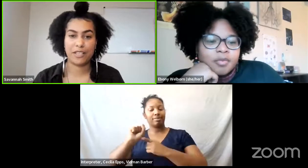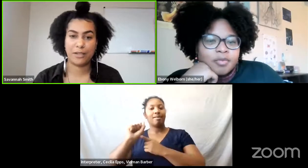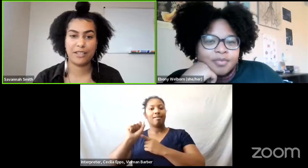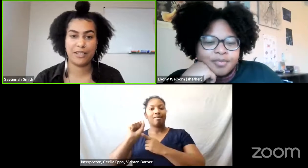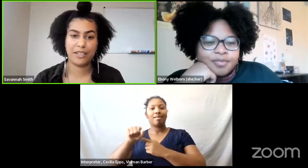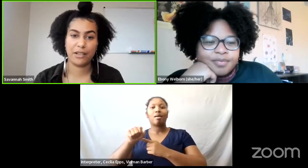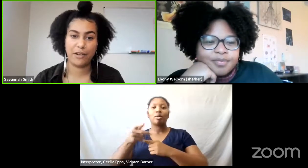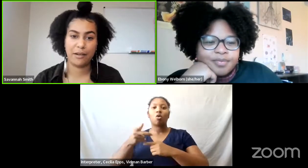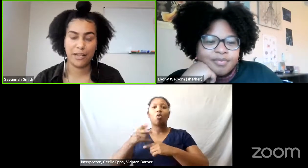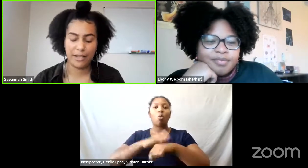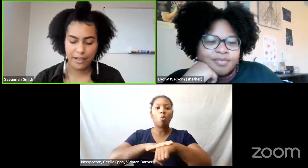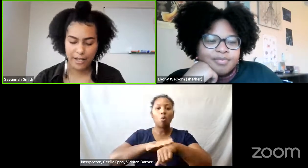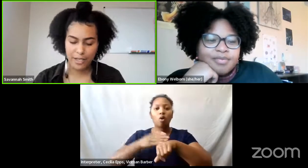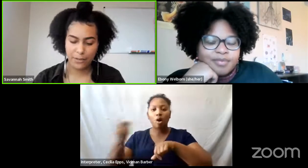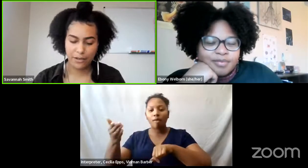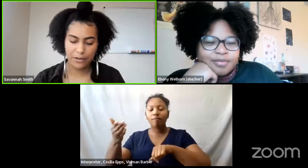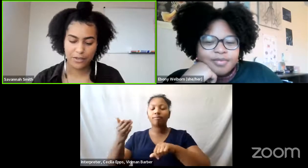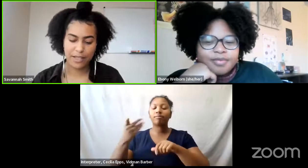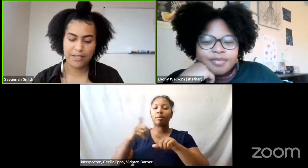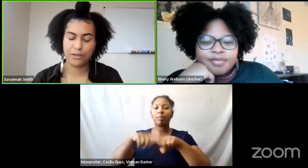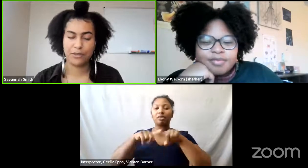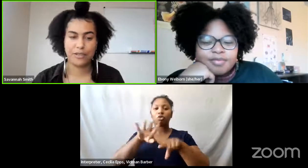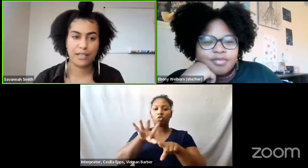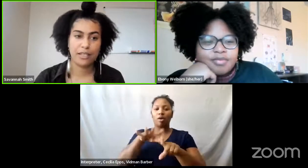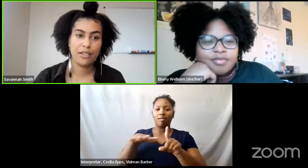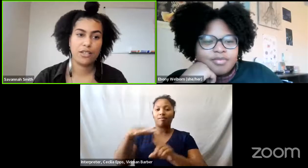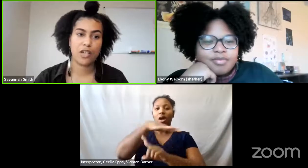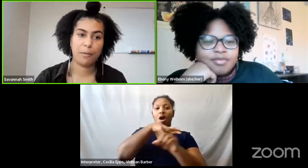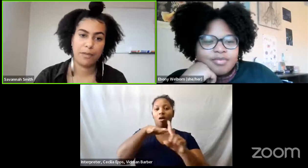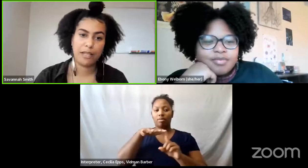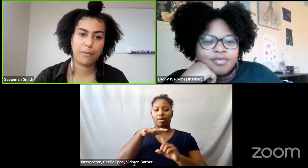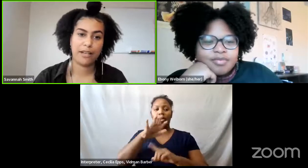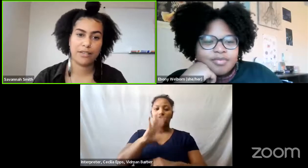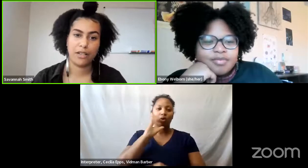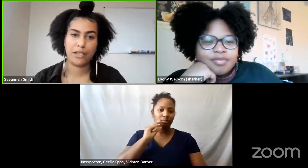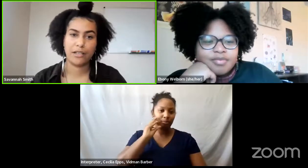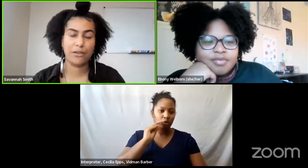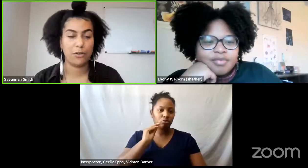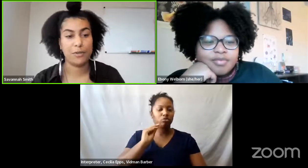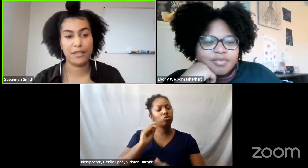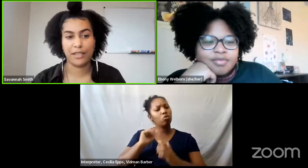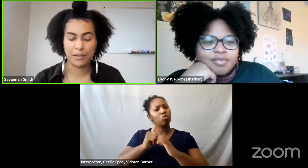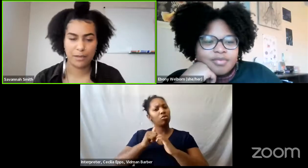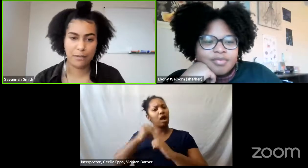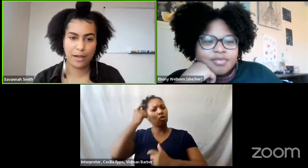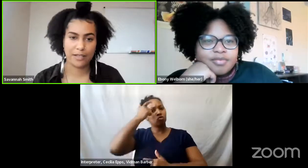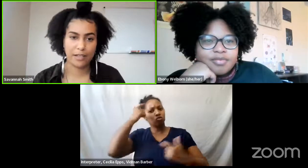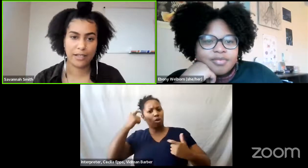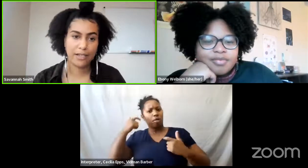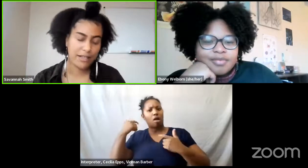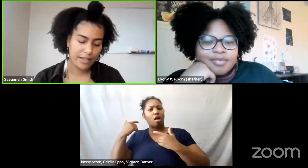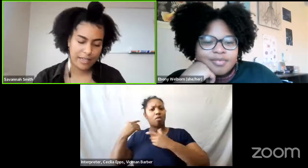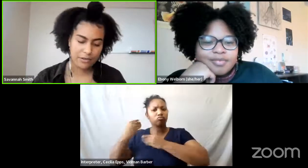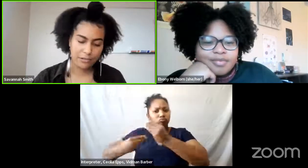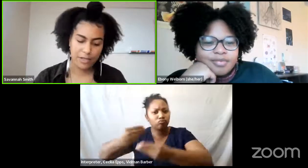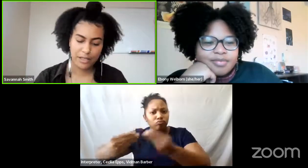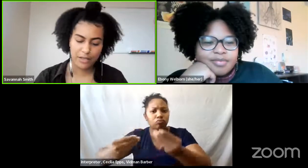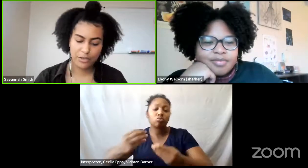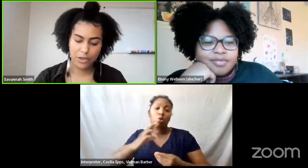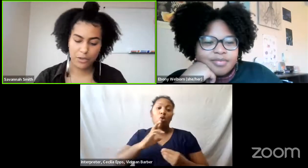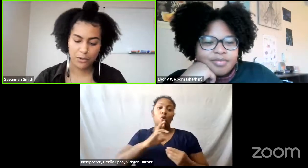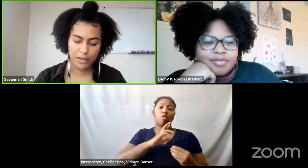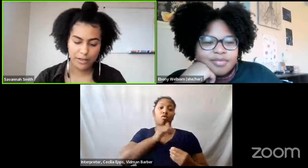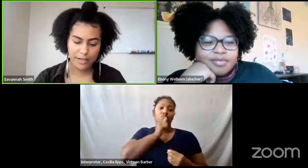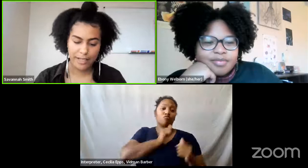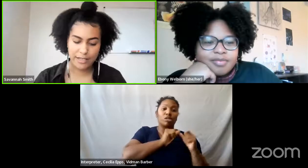to our experiences in our environment as well. So that's how you could see trauma being passed on or resilience being passed on. It's even